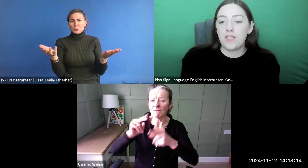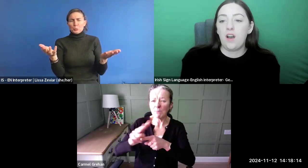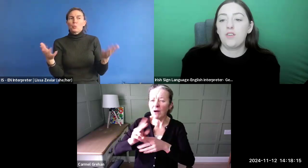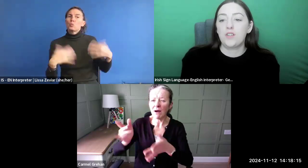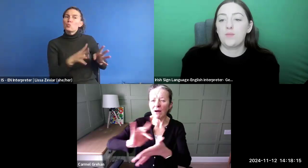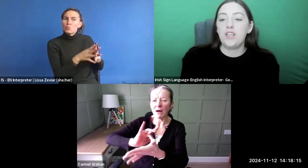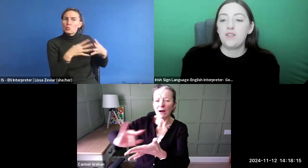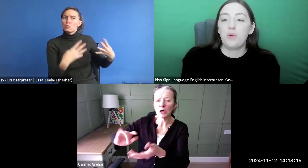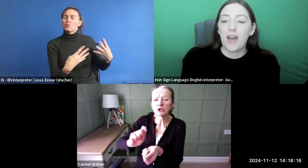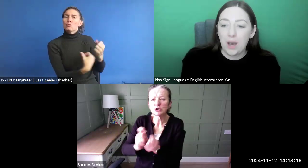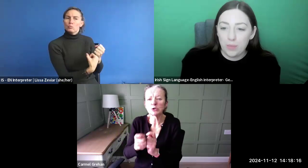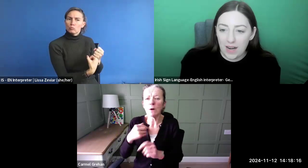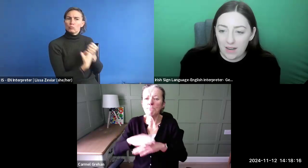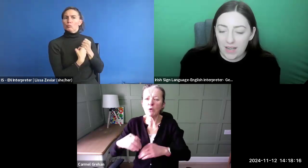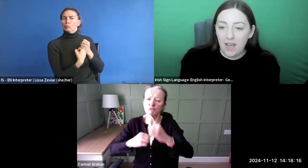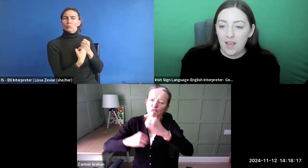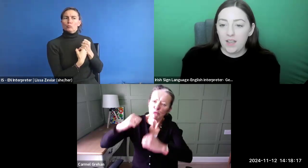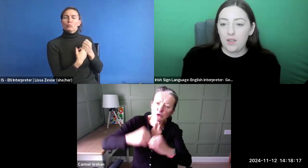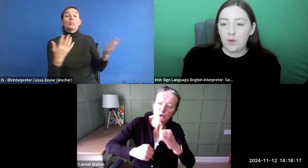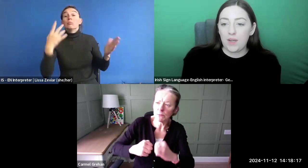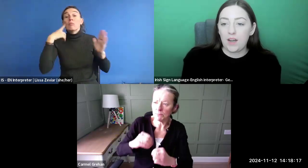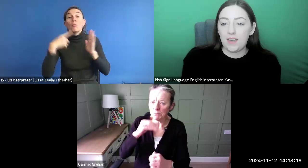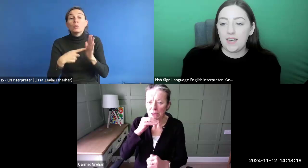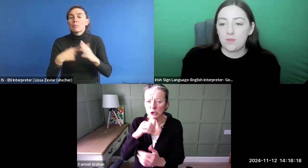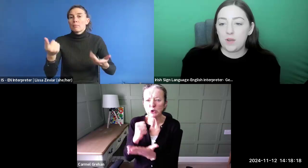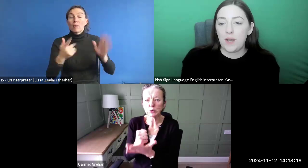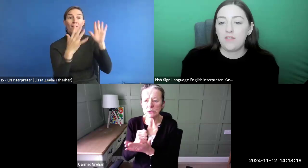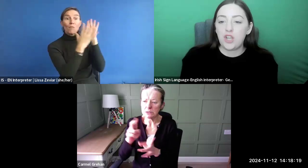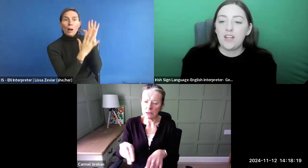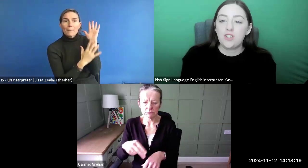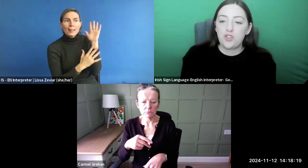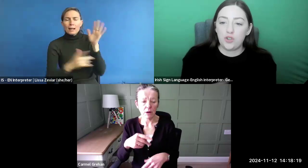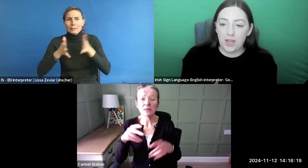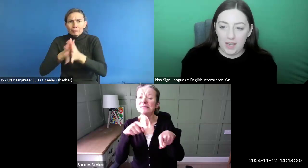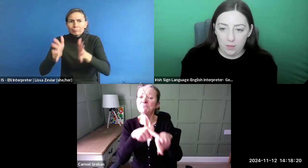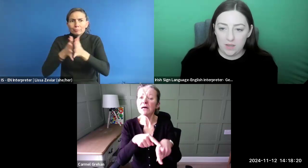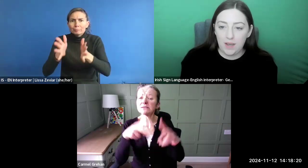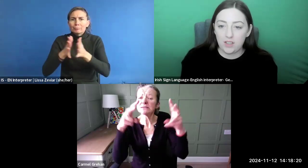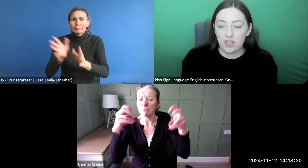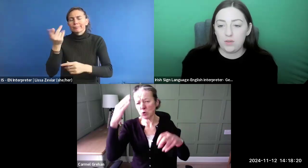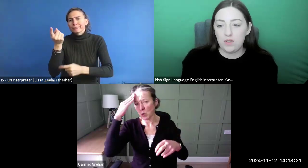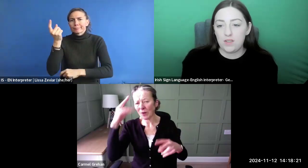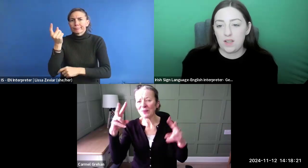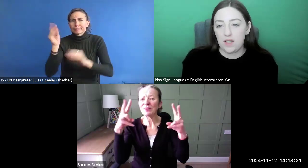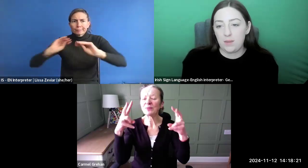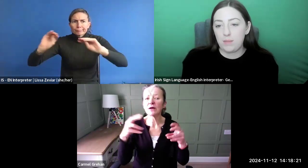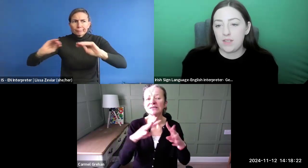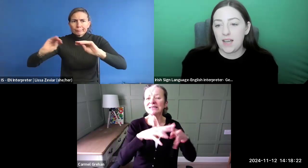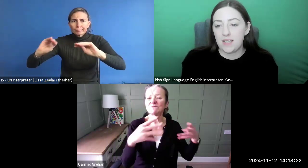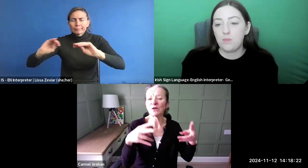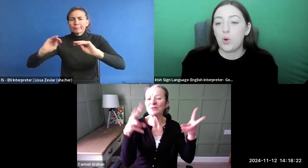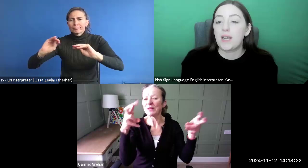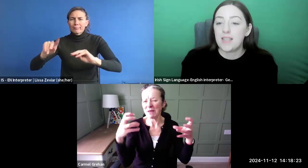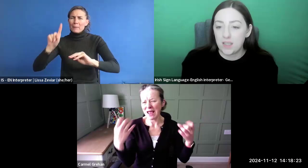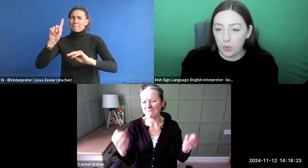of, you're focusing on just teaching vocabulary. You know, I think sometimes we have to change the structure a little bit to make the students be able